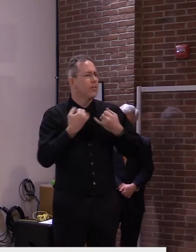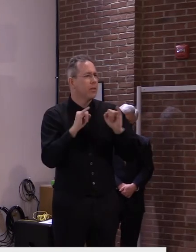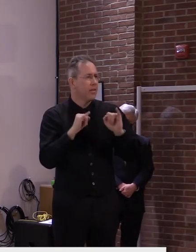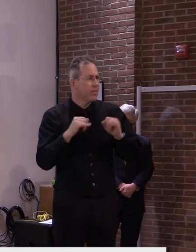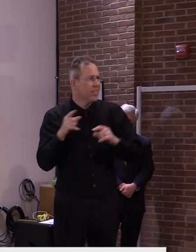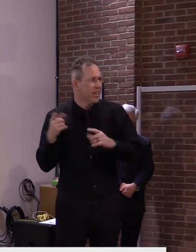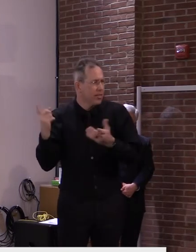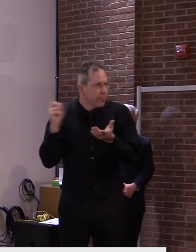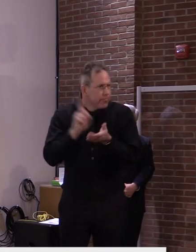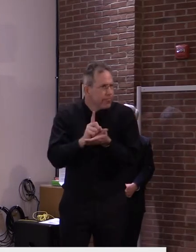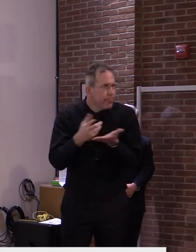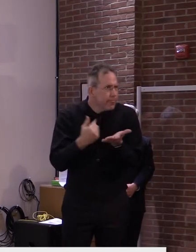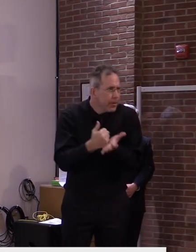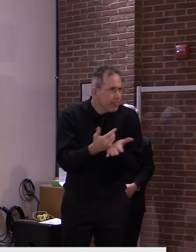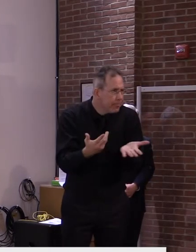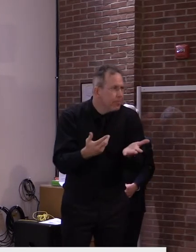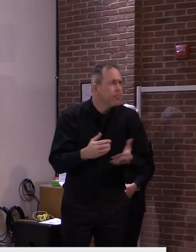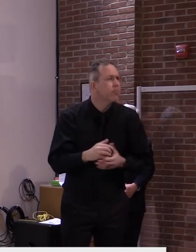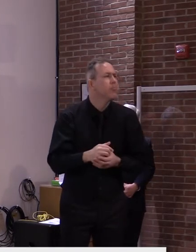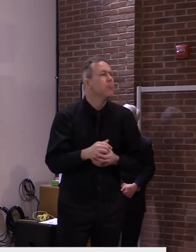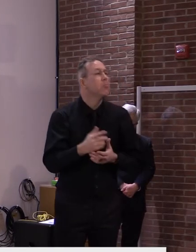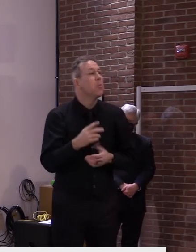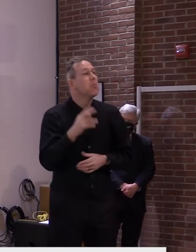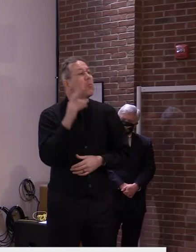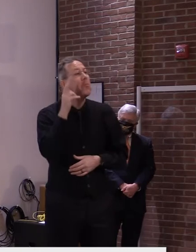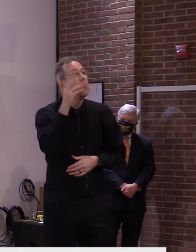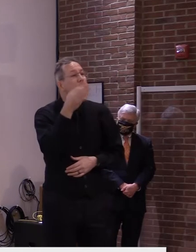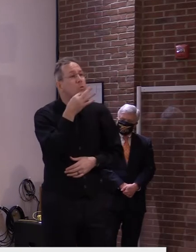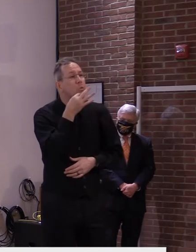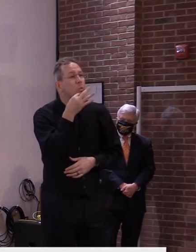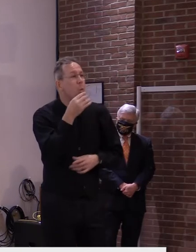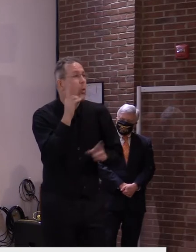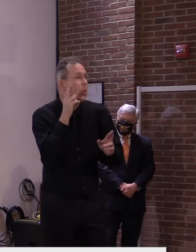a little glimpse at what we perceive in the future.